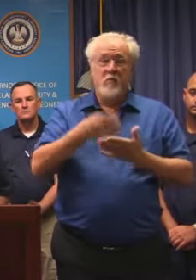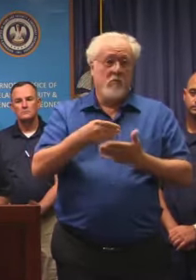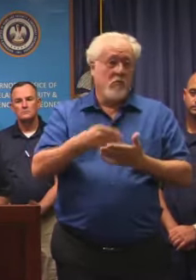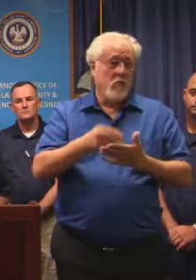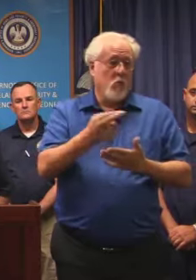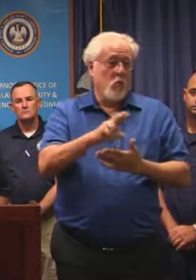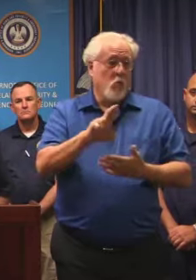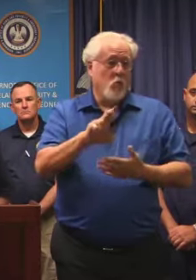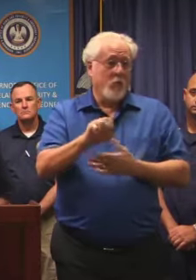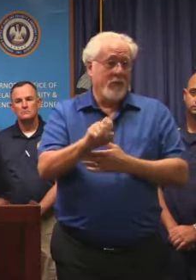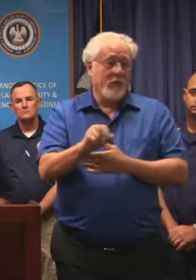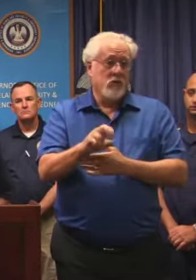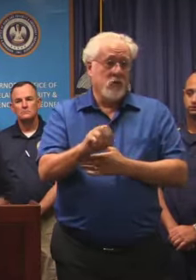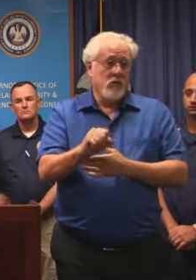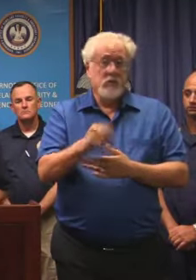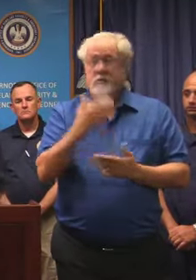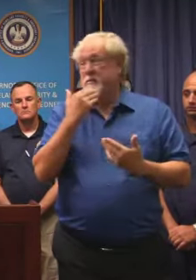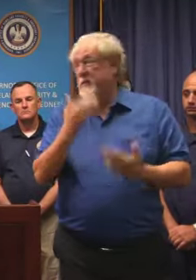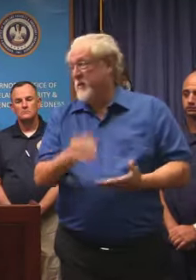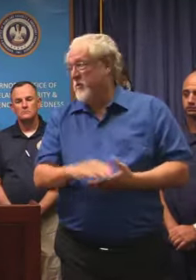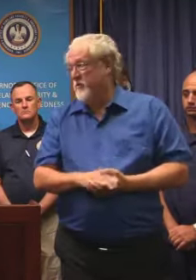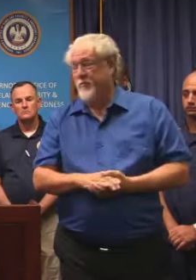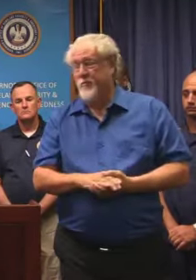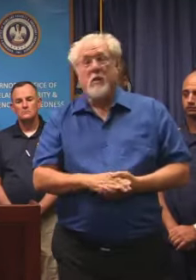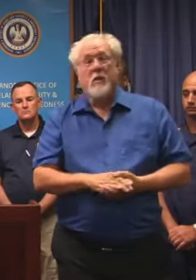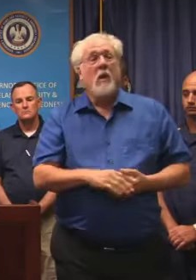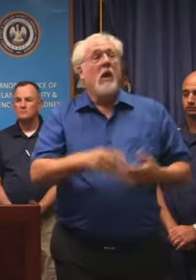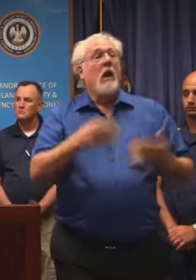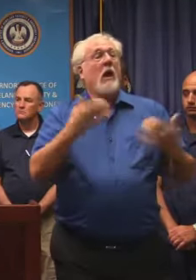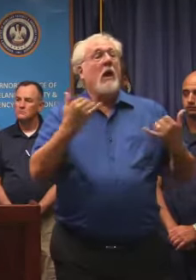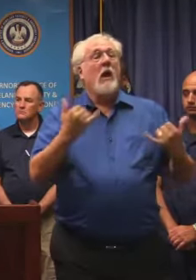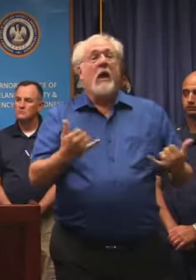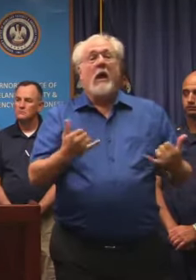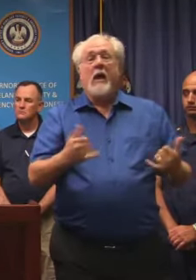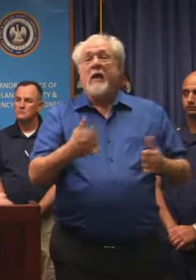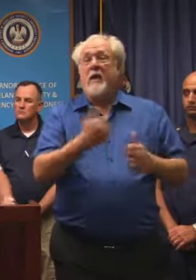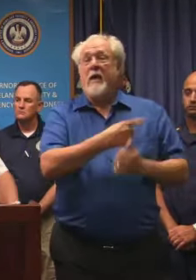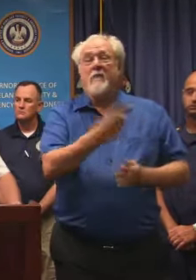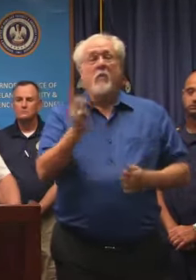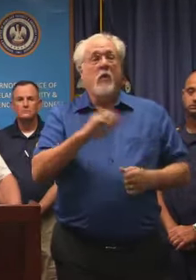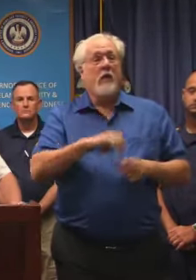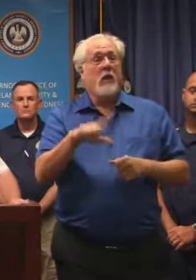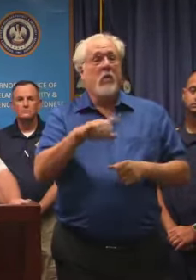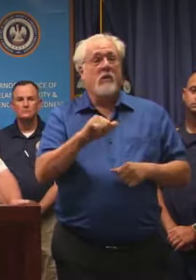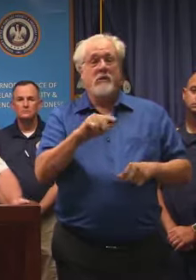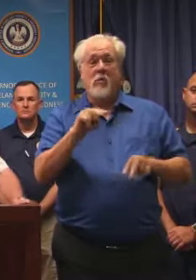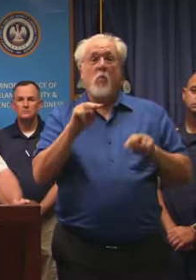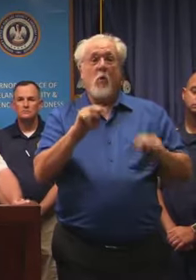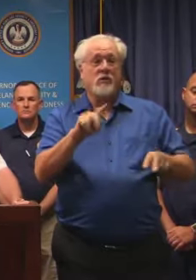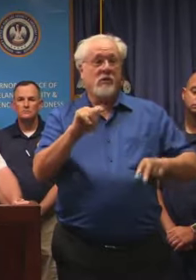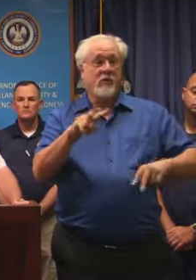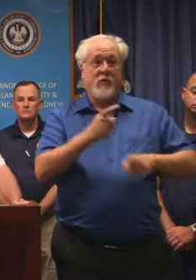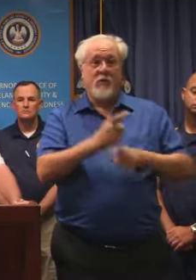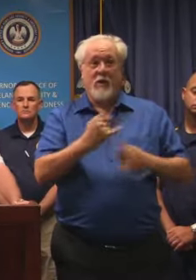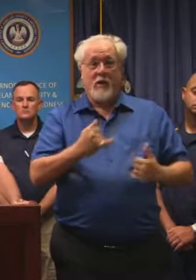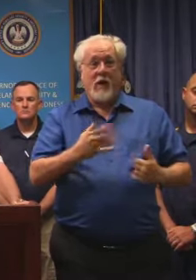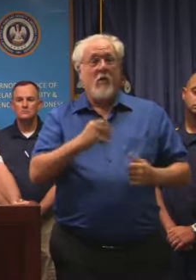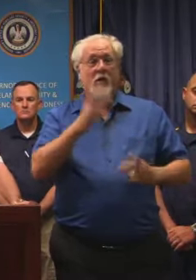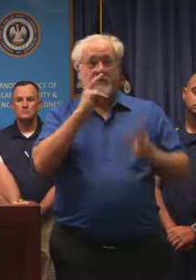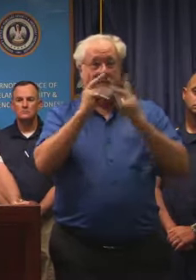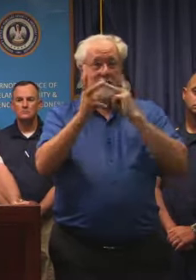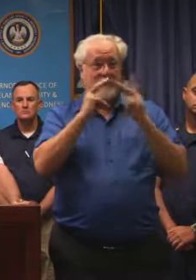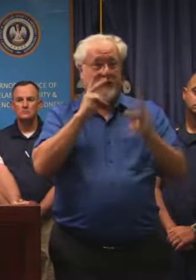needed. With that, Governor, thank you so much. Thank you. And everybody in Louisiana is watching TV right now, and they're seeing